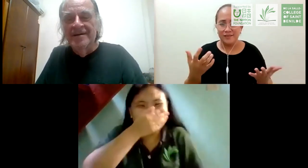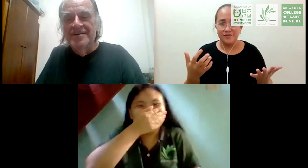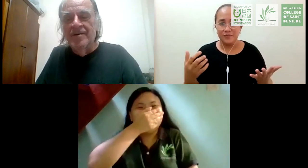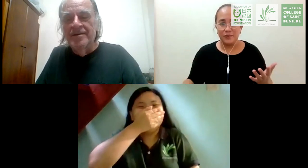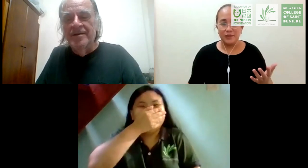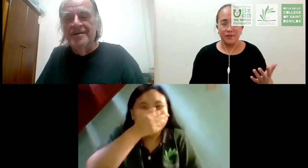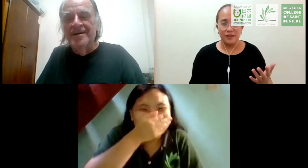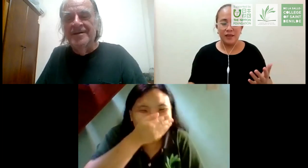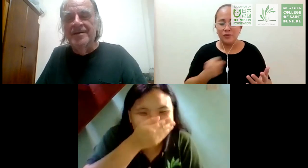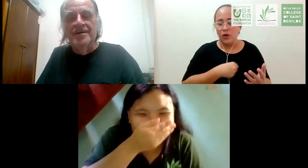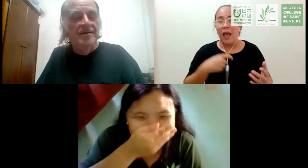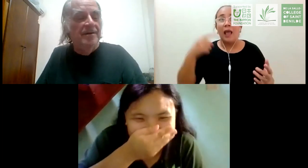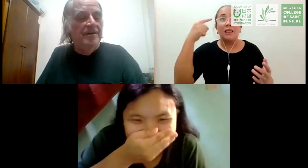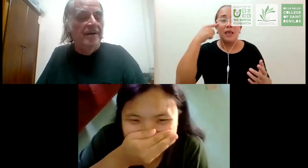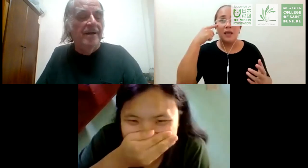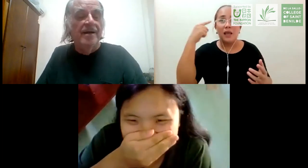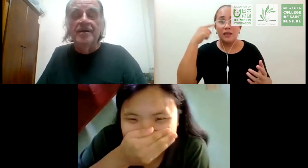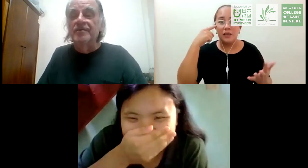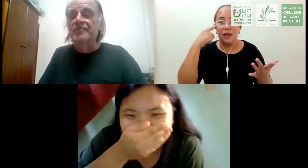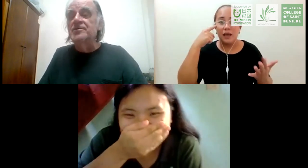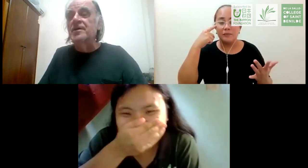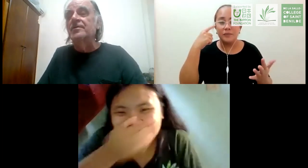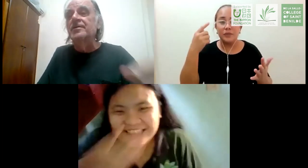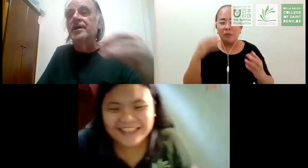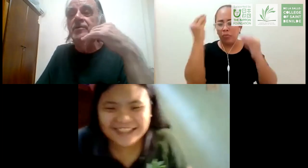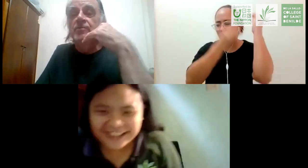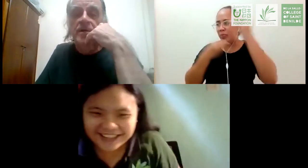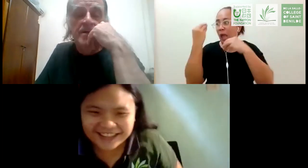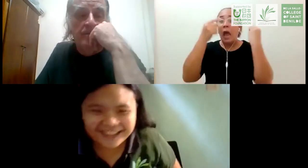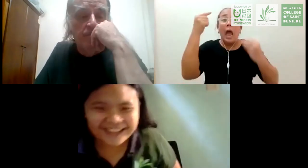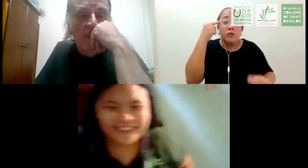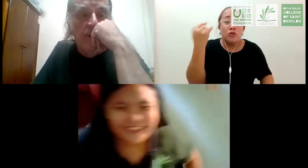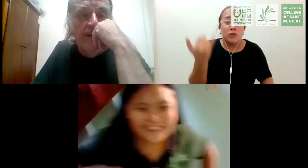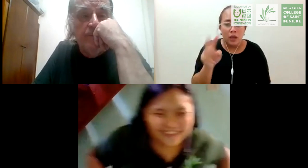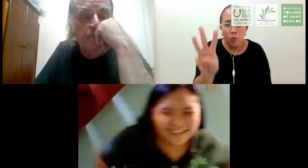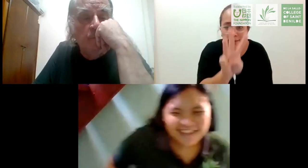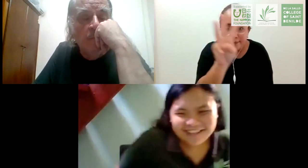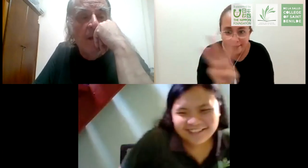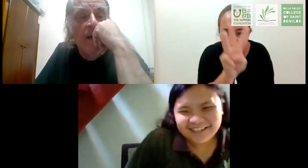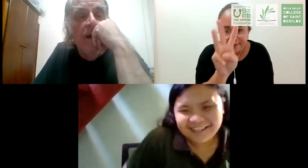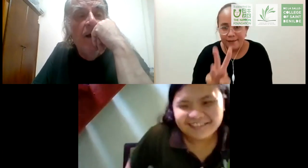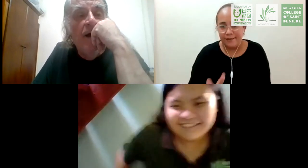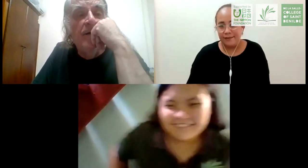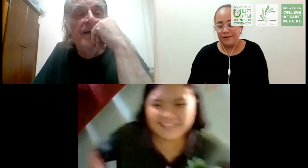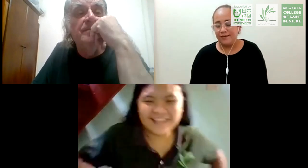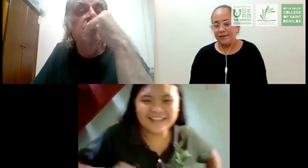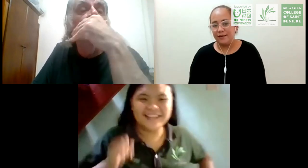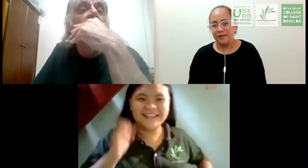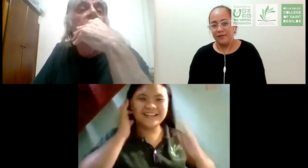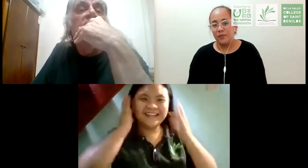So I think I got confused. I thought today was Wednesday. Okay. All right. So